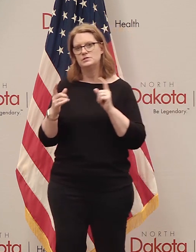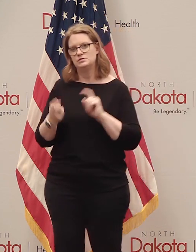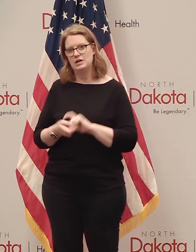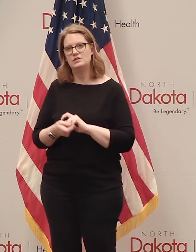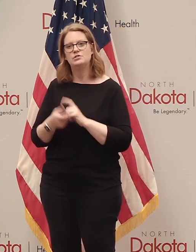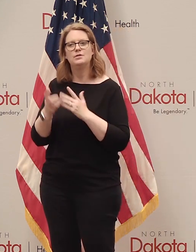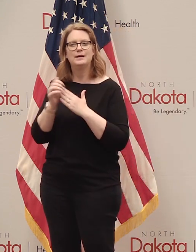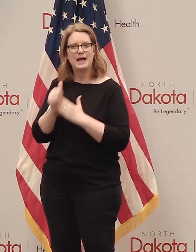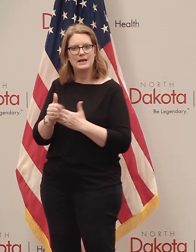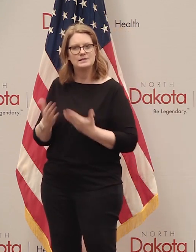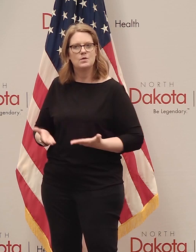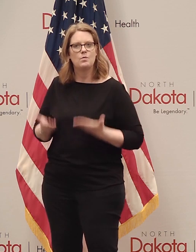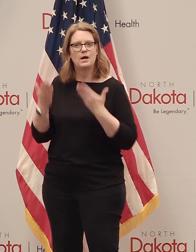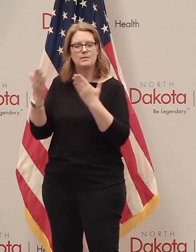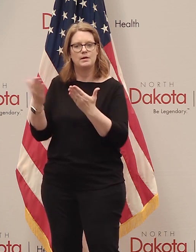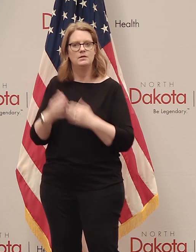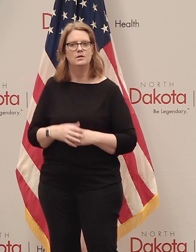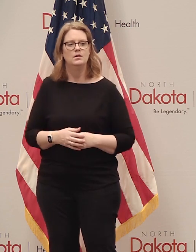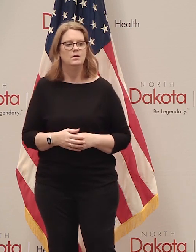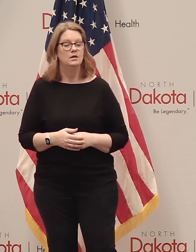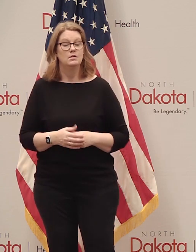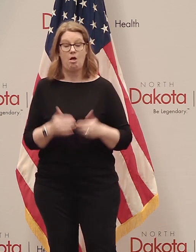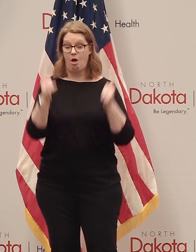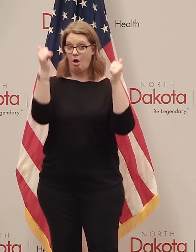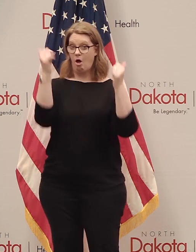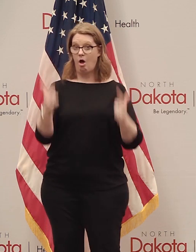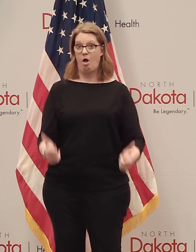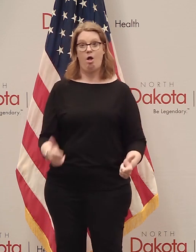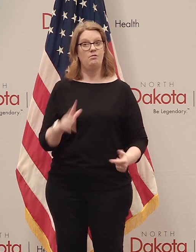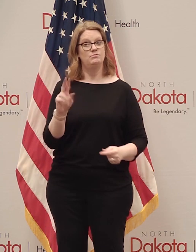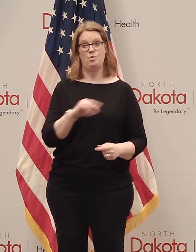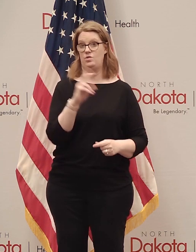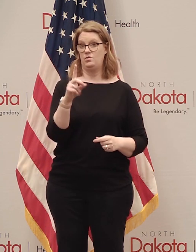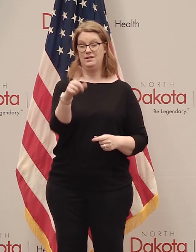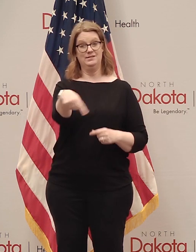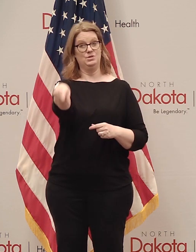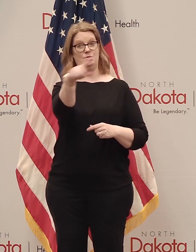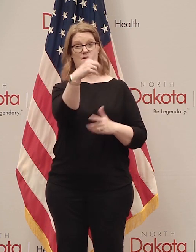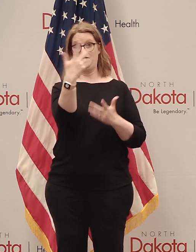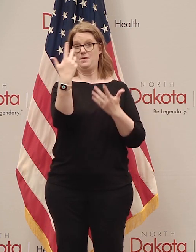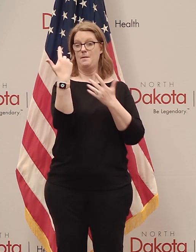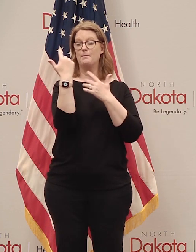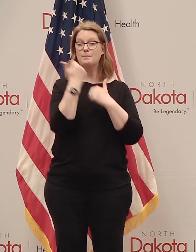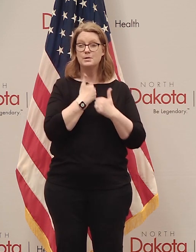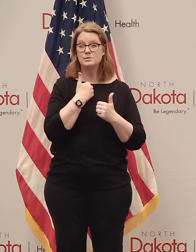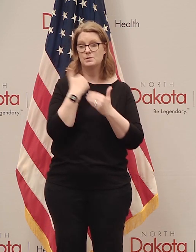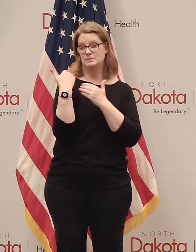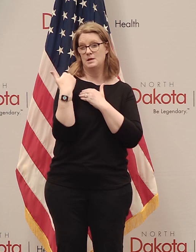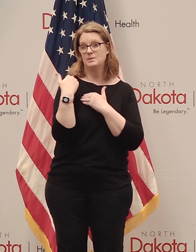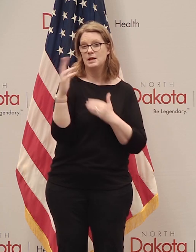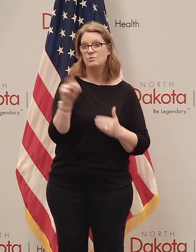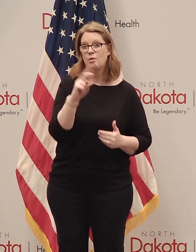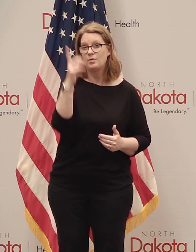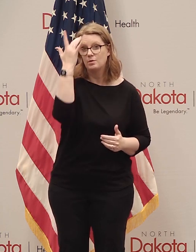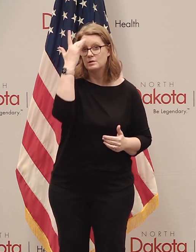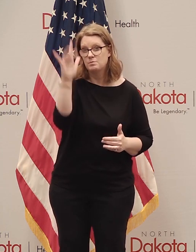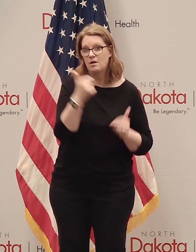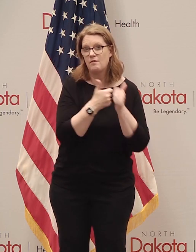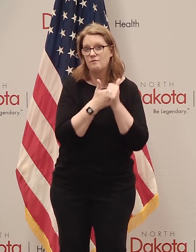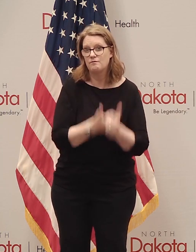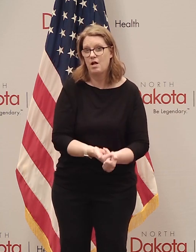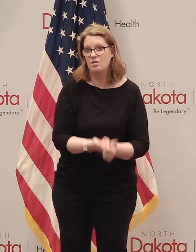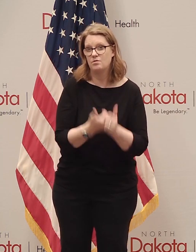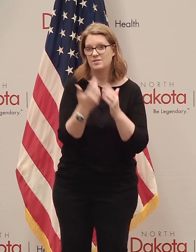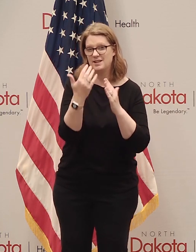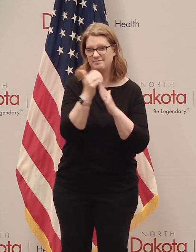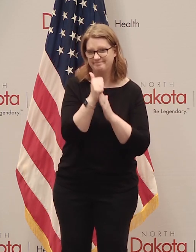must also remember that every North Dakotan has got a personal responsibility to be North Dakota smart and follow the guidelines to limit the